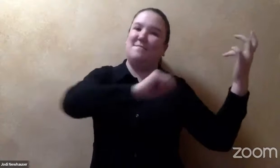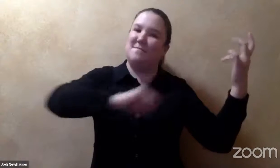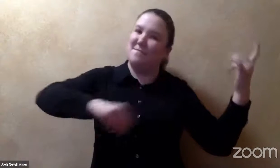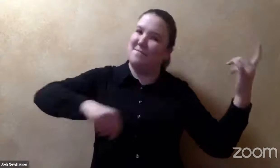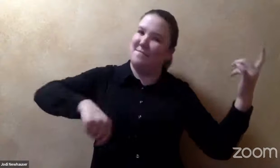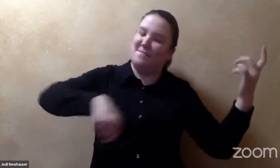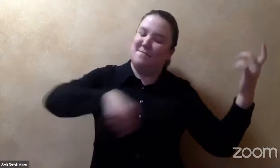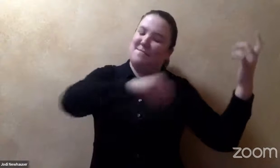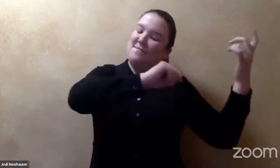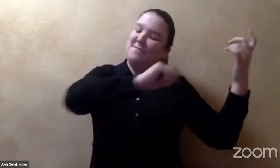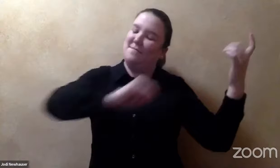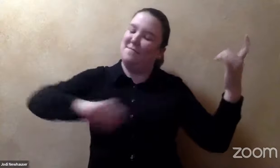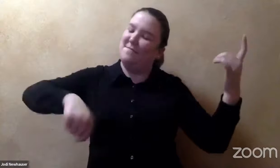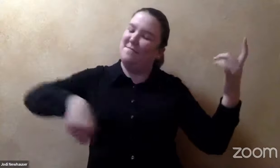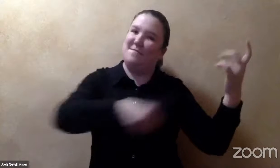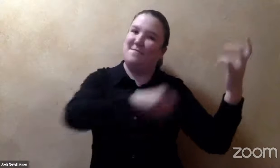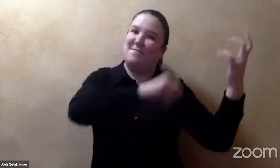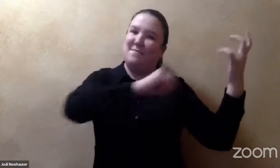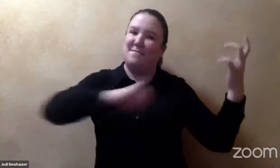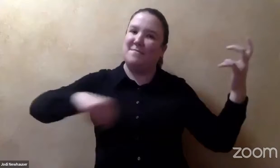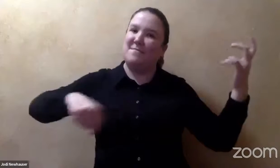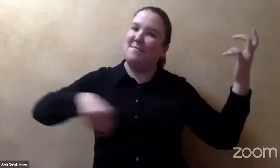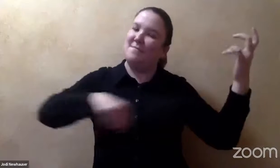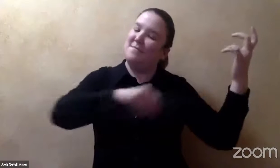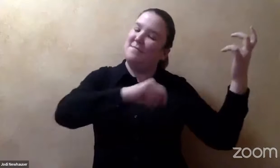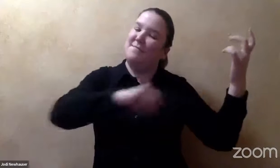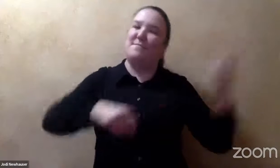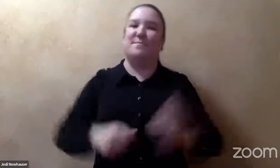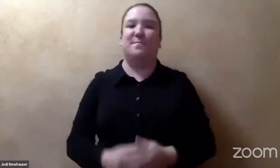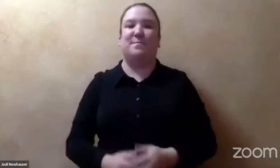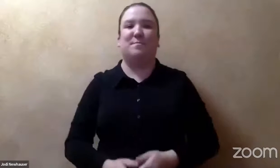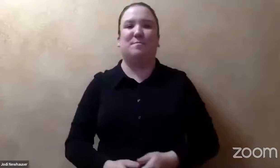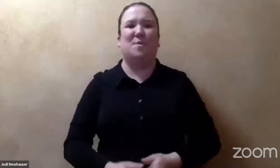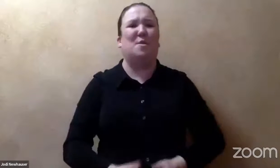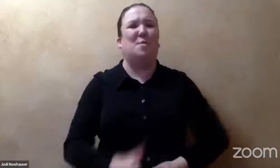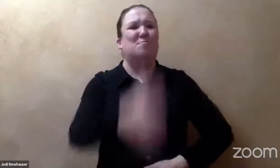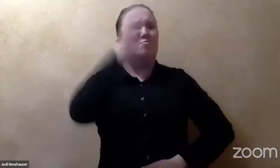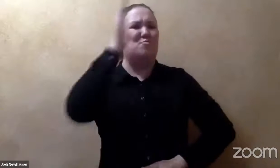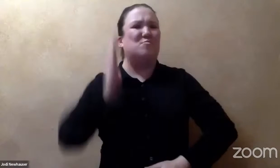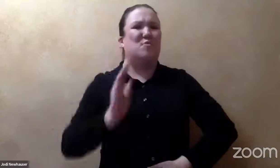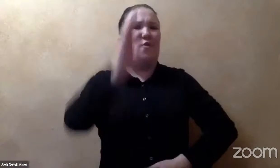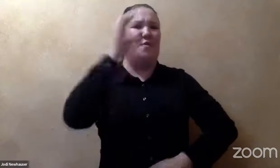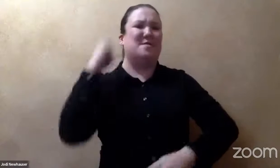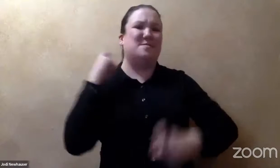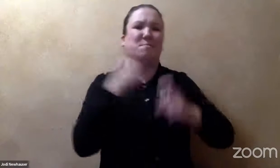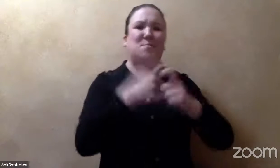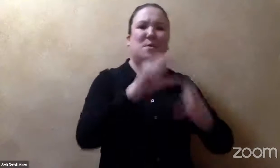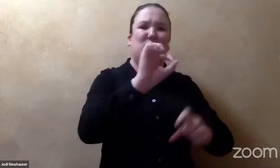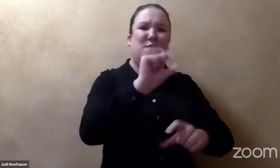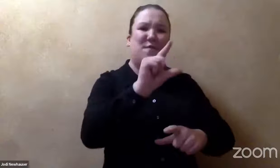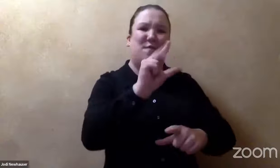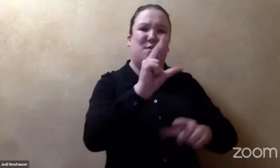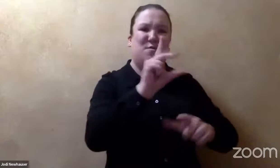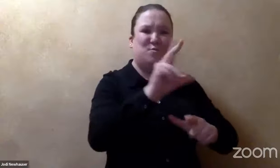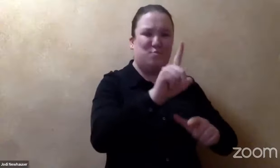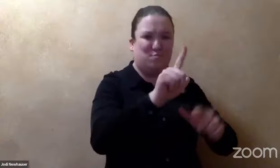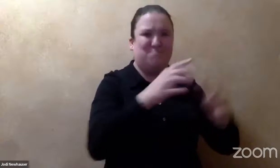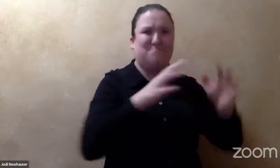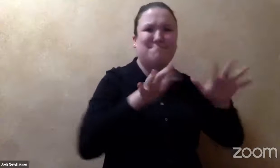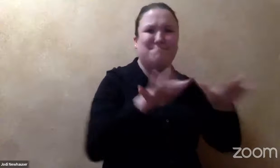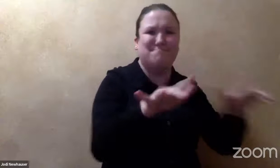but also trying to find the joy. So this first one, It Came Upon a Quarantine, the text was